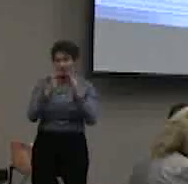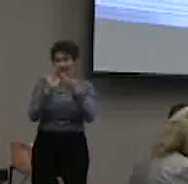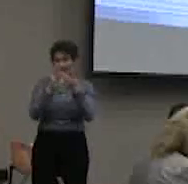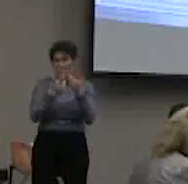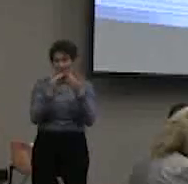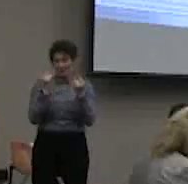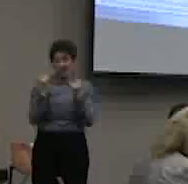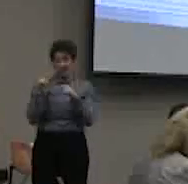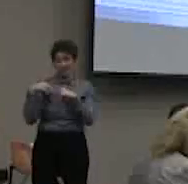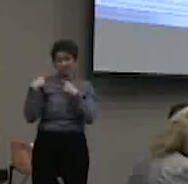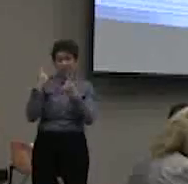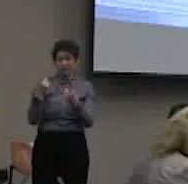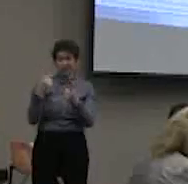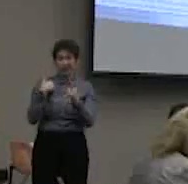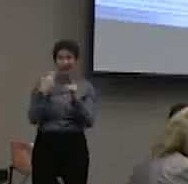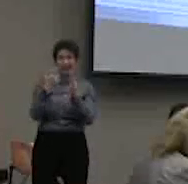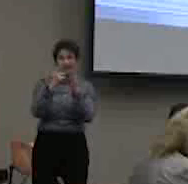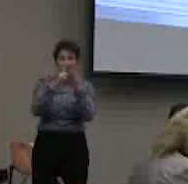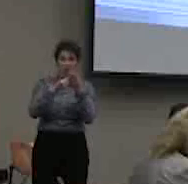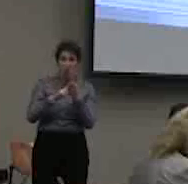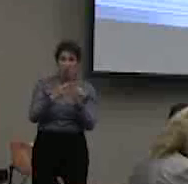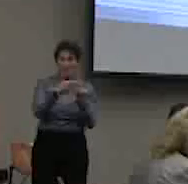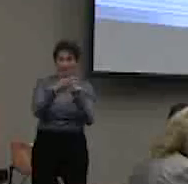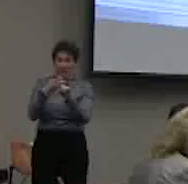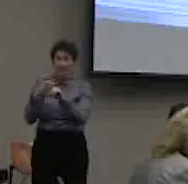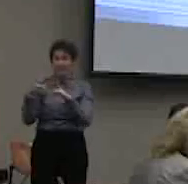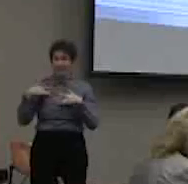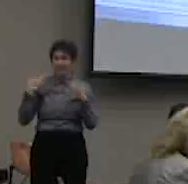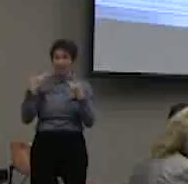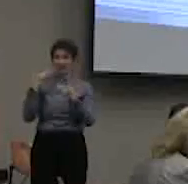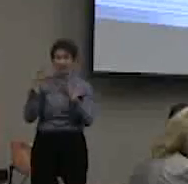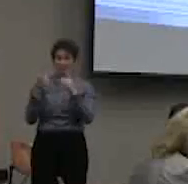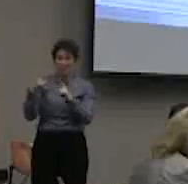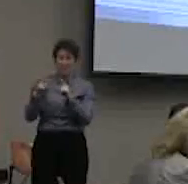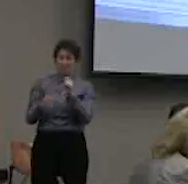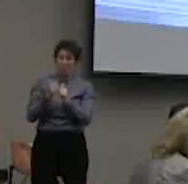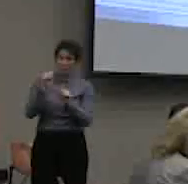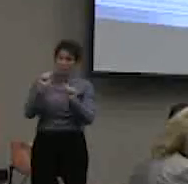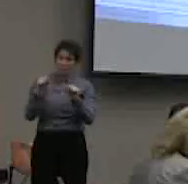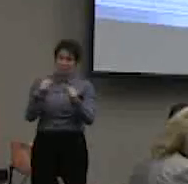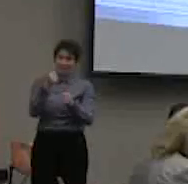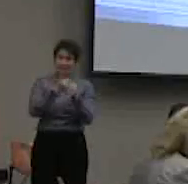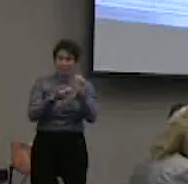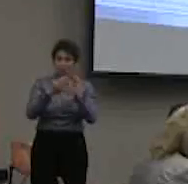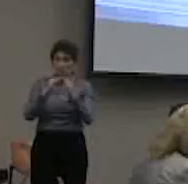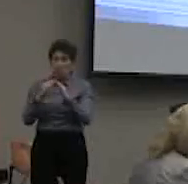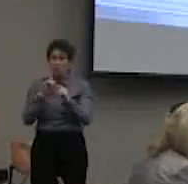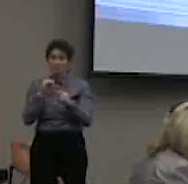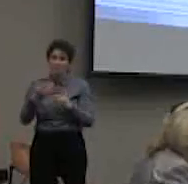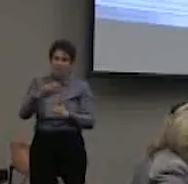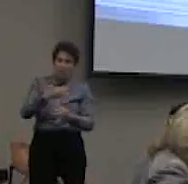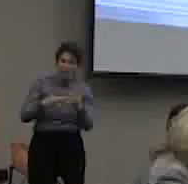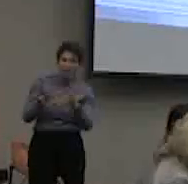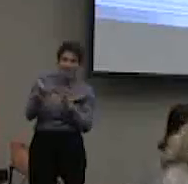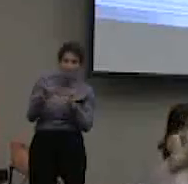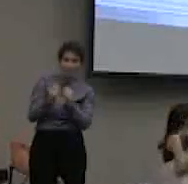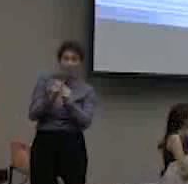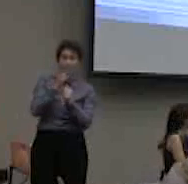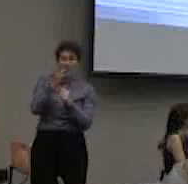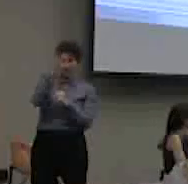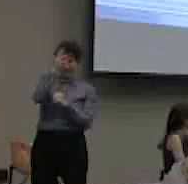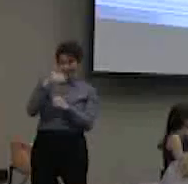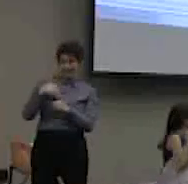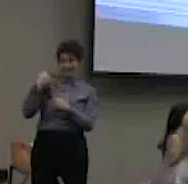point run enrollment events. They are the probably the most likely entity in every community to interact with the parents of the